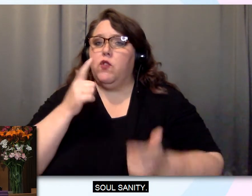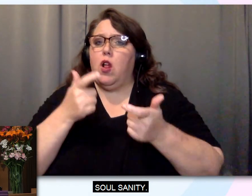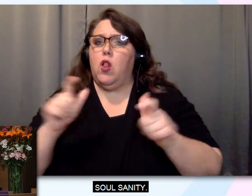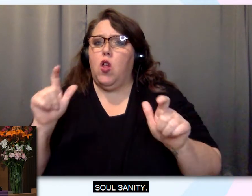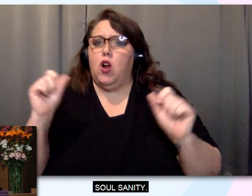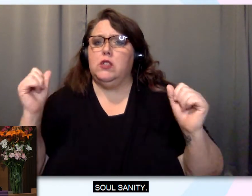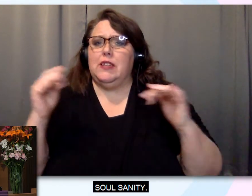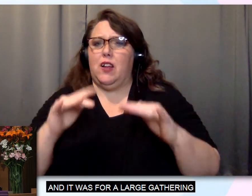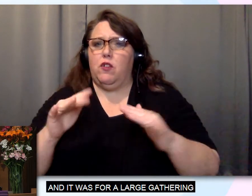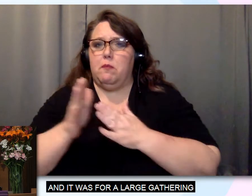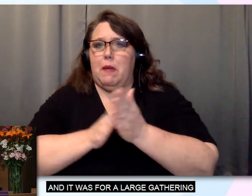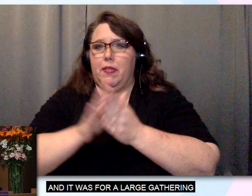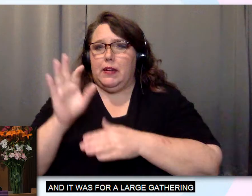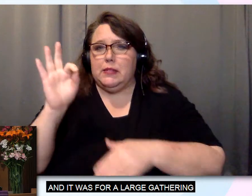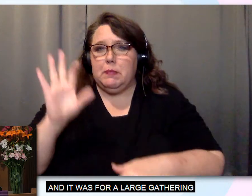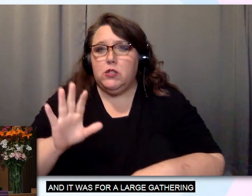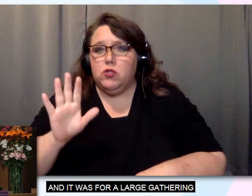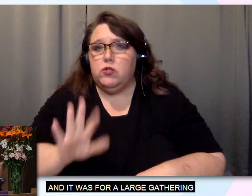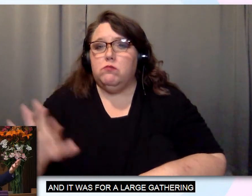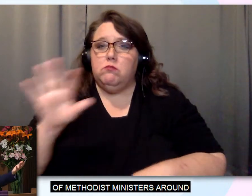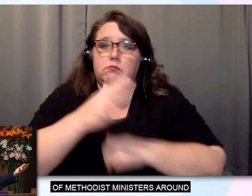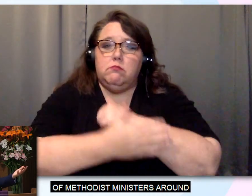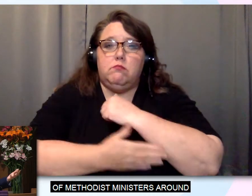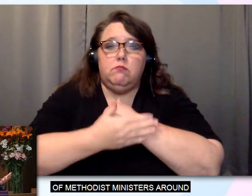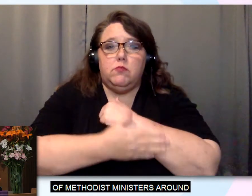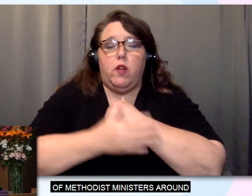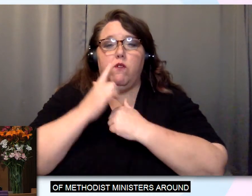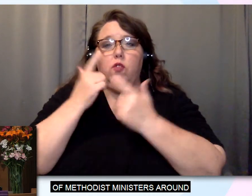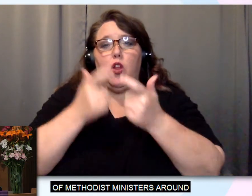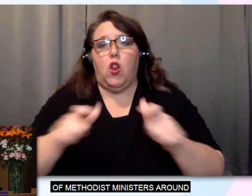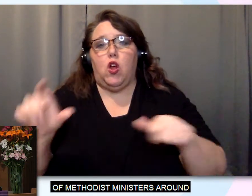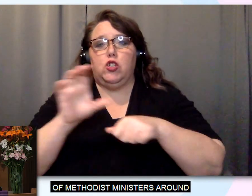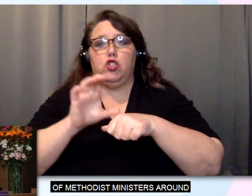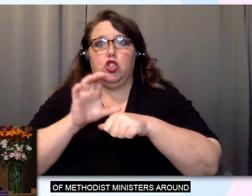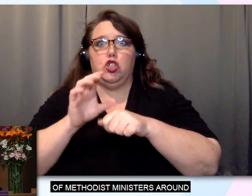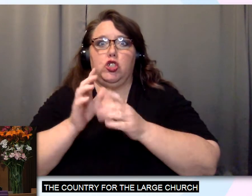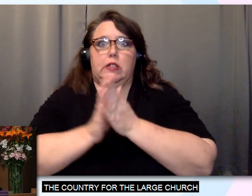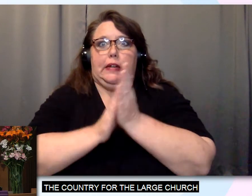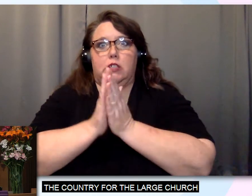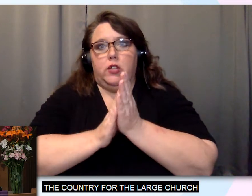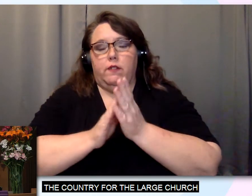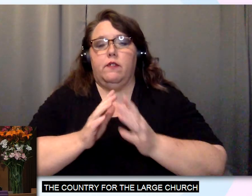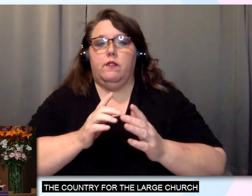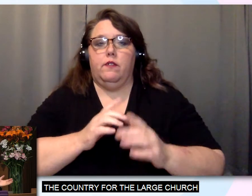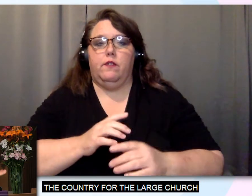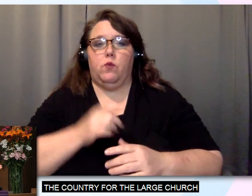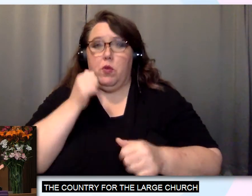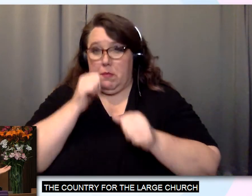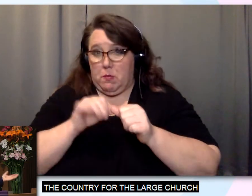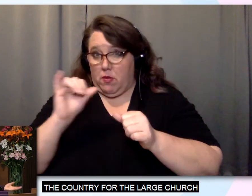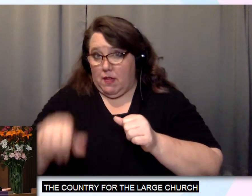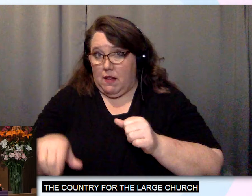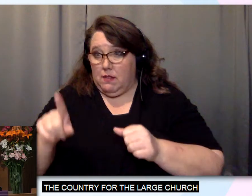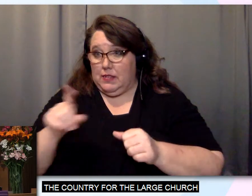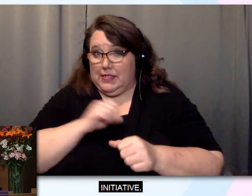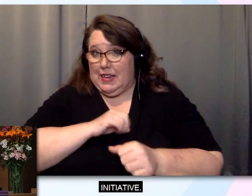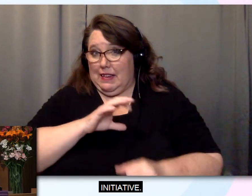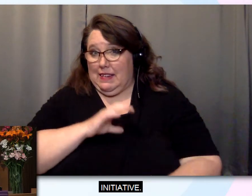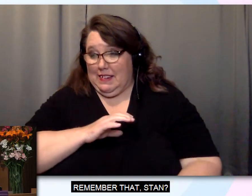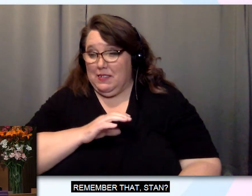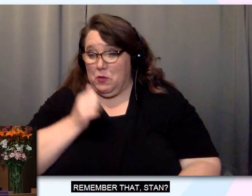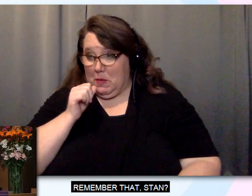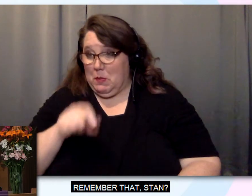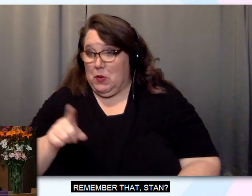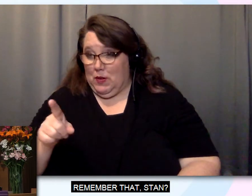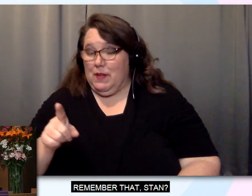And it was for a large gathering of Methodist ministers from around the country for the Large Church Initiative. Remember that,